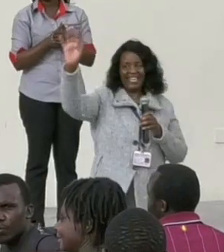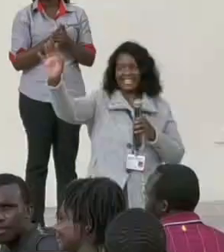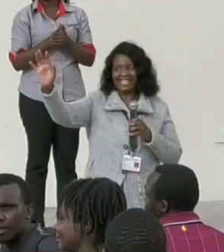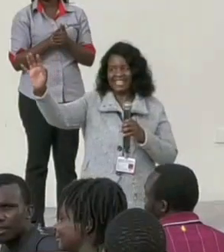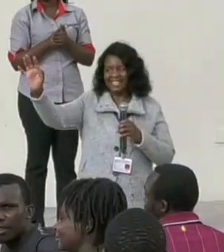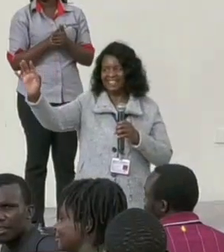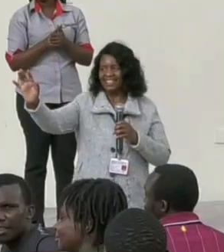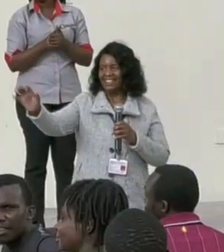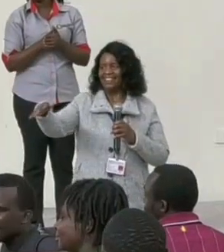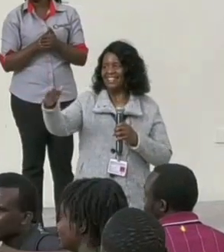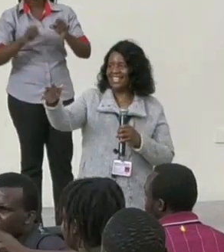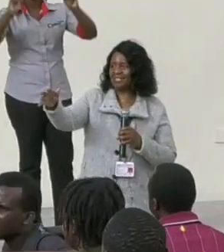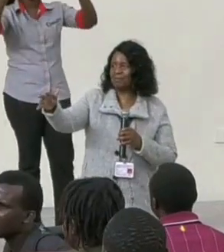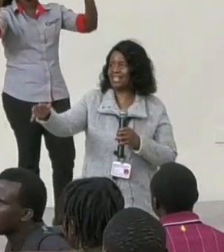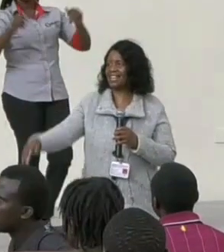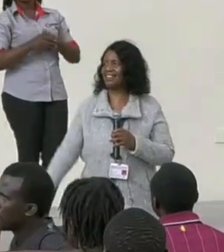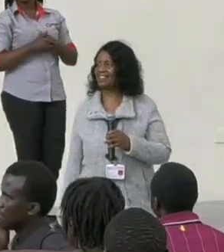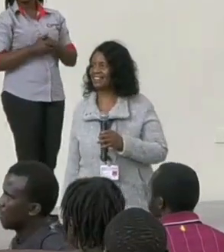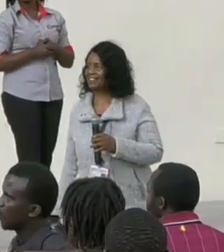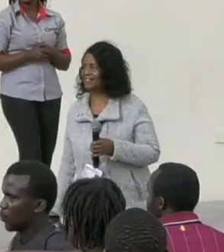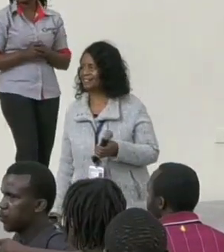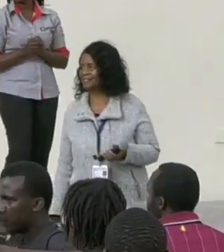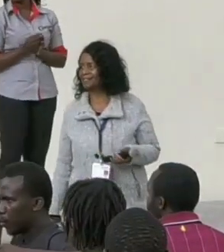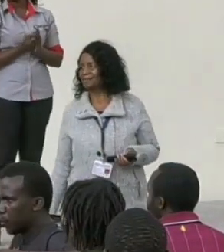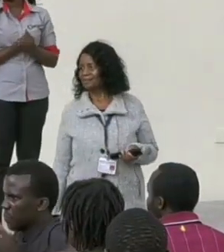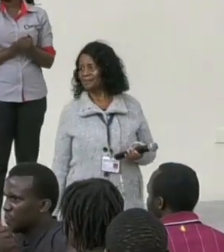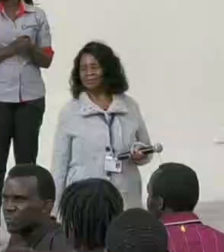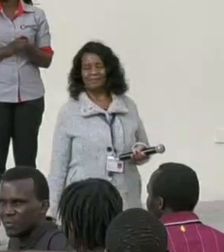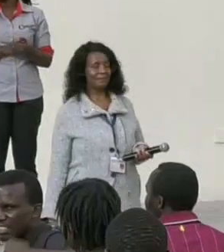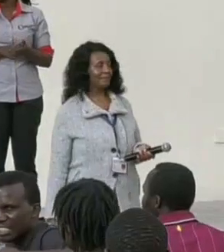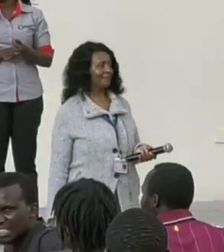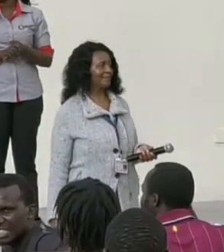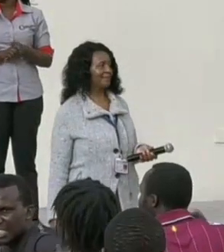Okay? Yes, brother?